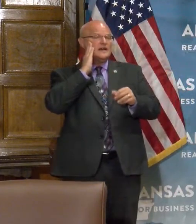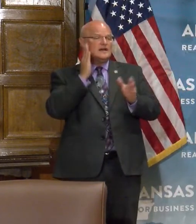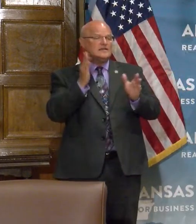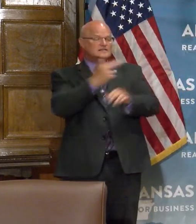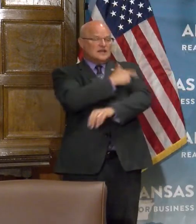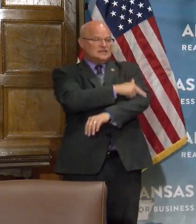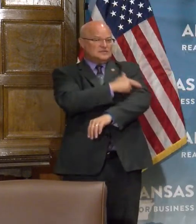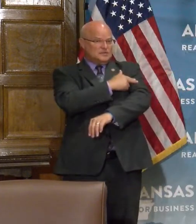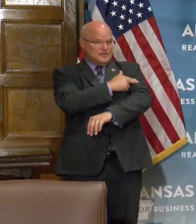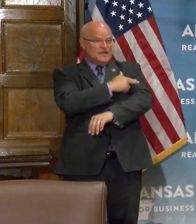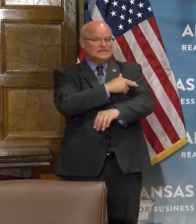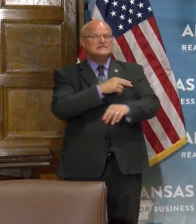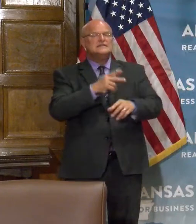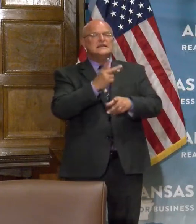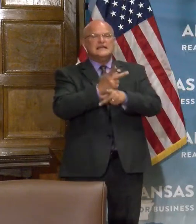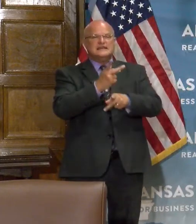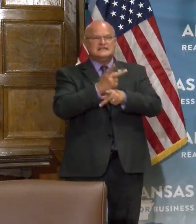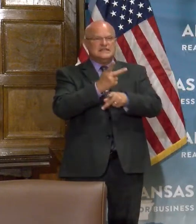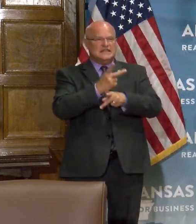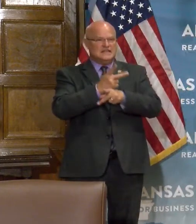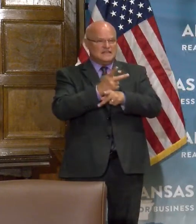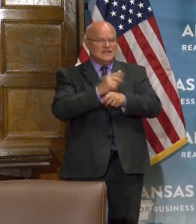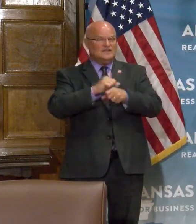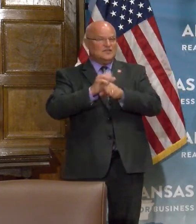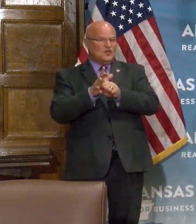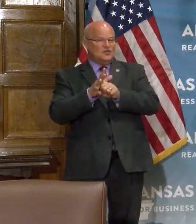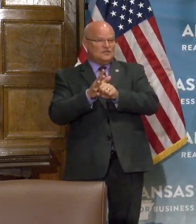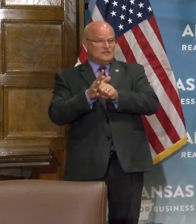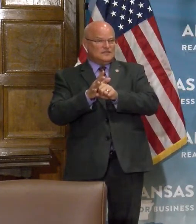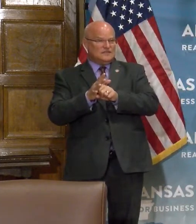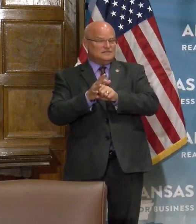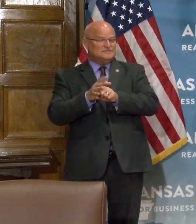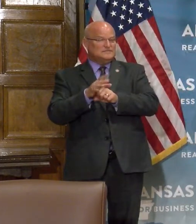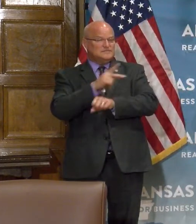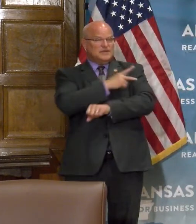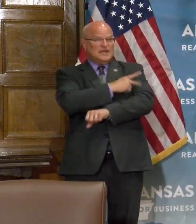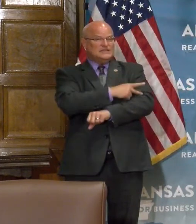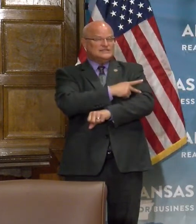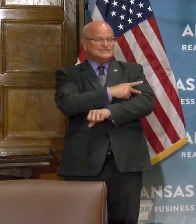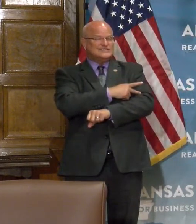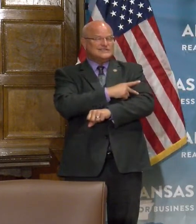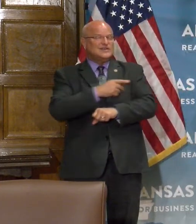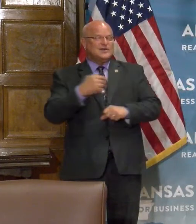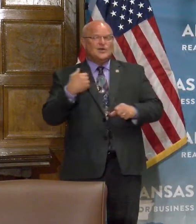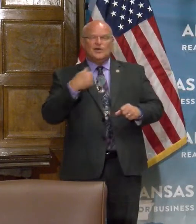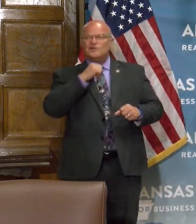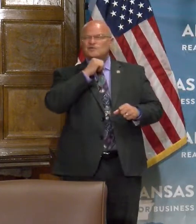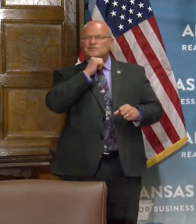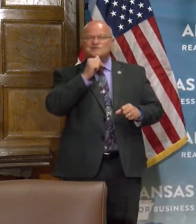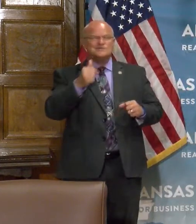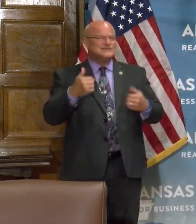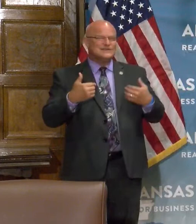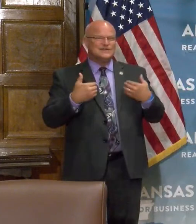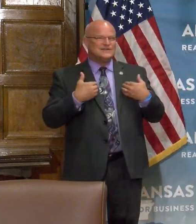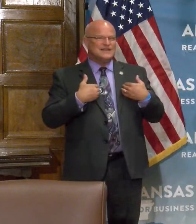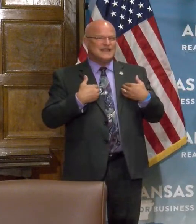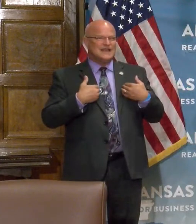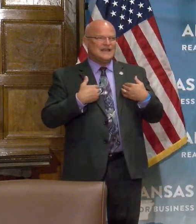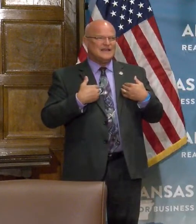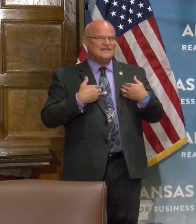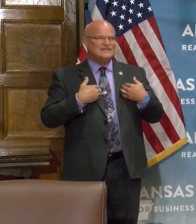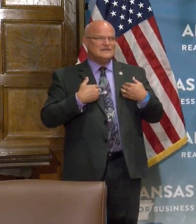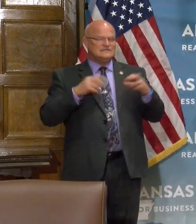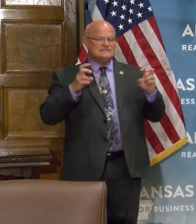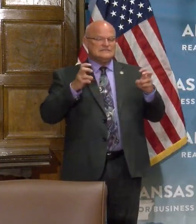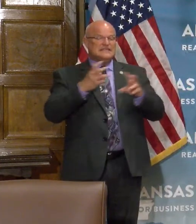manage taking care of COVID-19 hospitalized patients, we don't have a safety